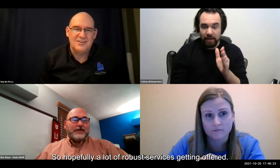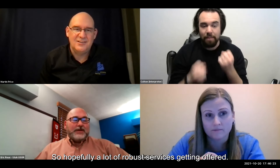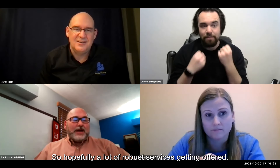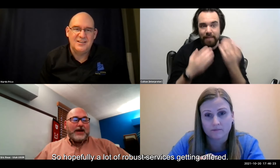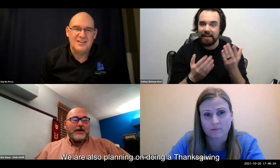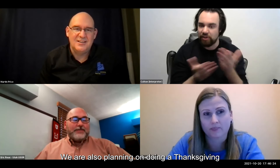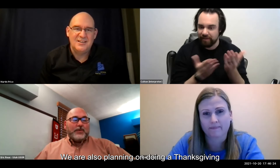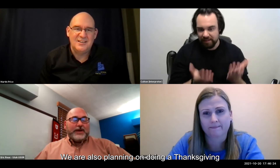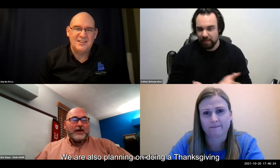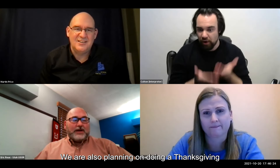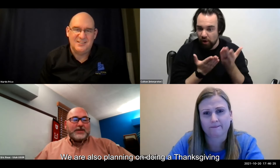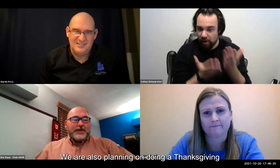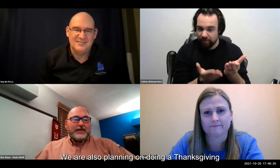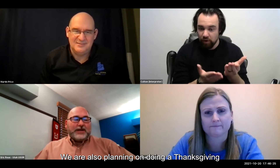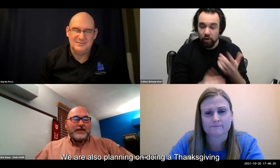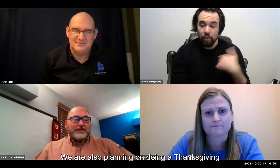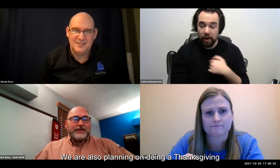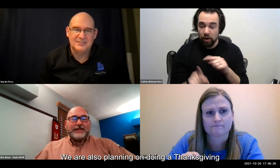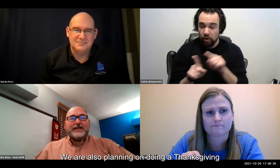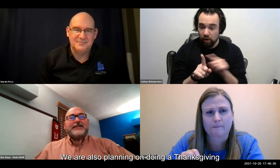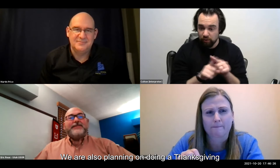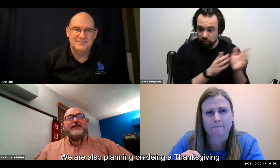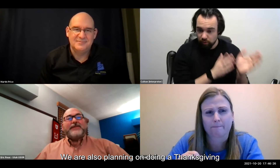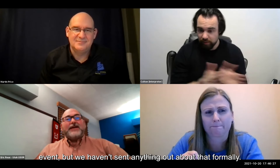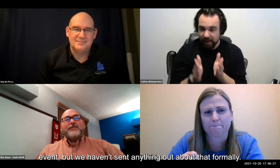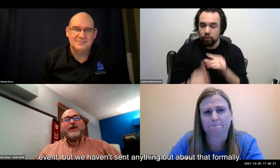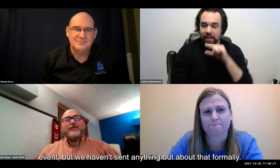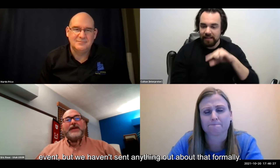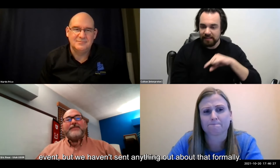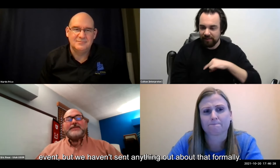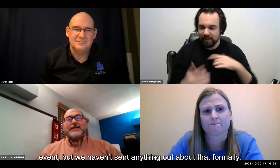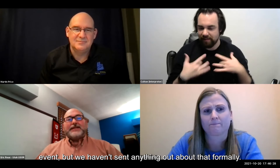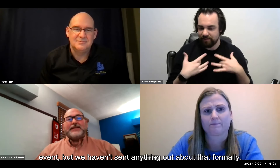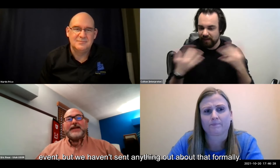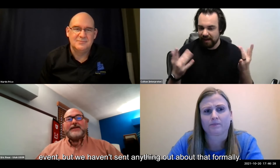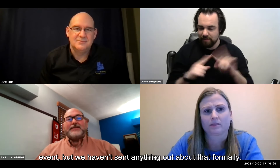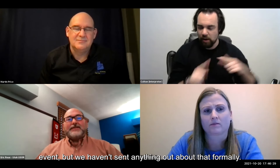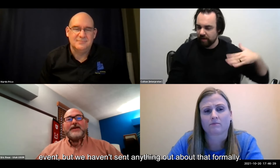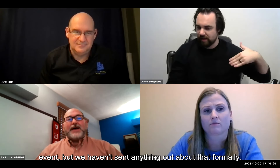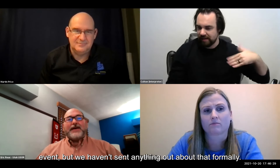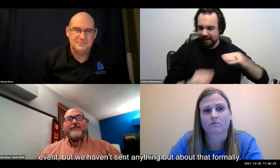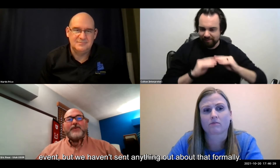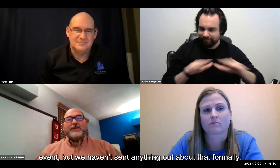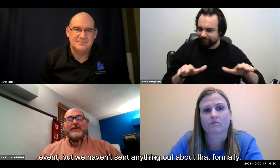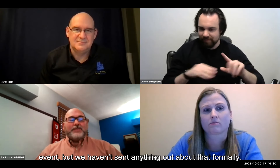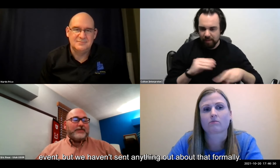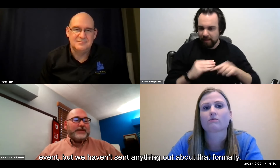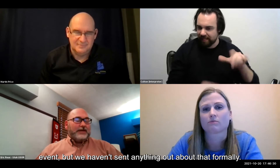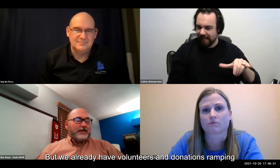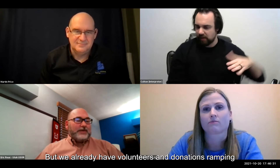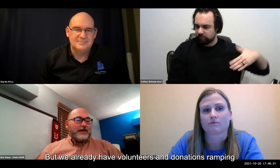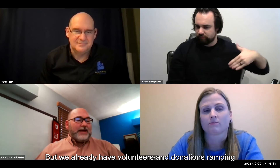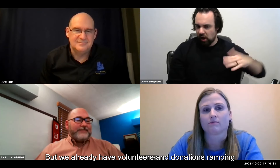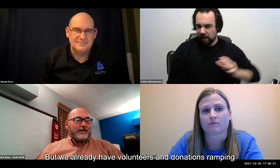offered. We are also planning on doing a Thanksgiving event, but we haven't sent anything out about that formally, but